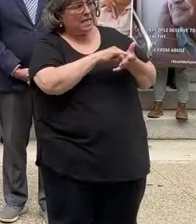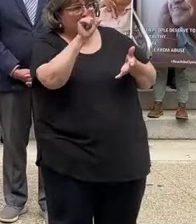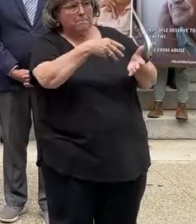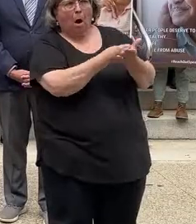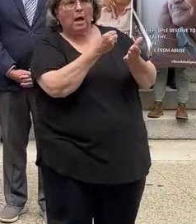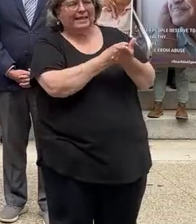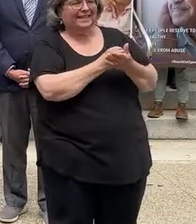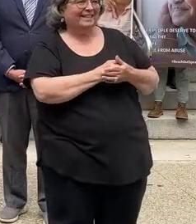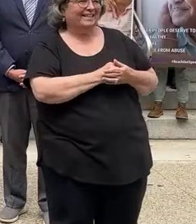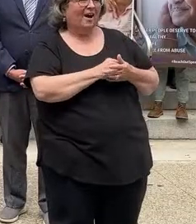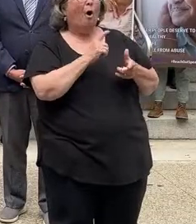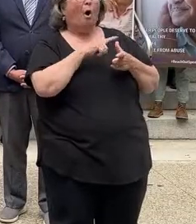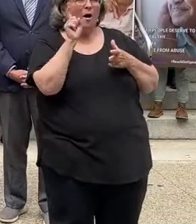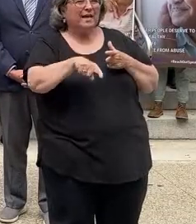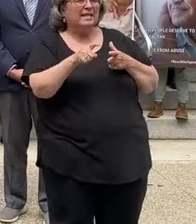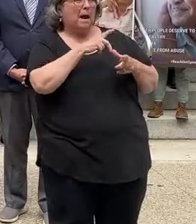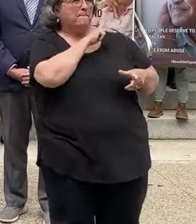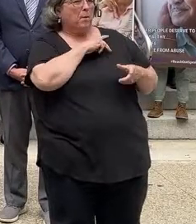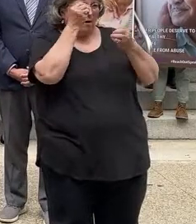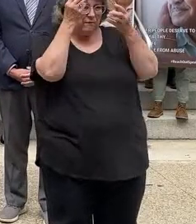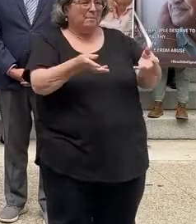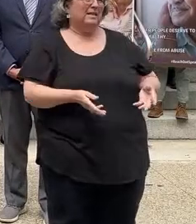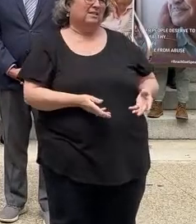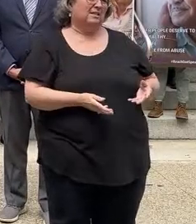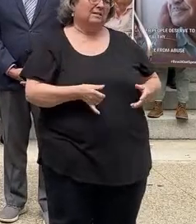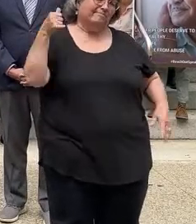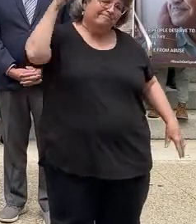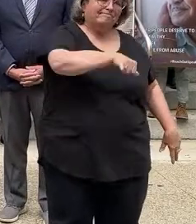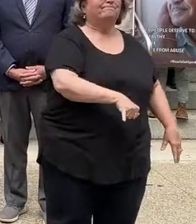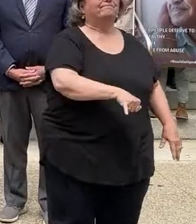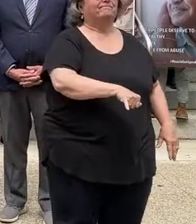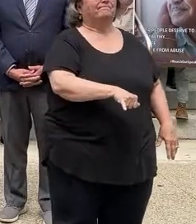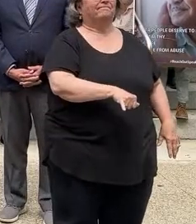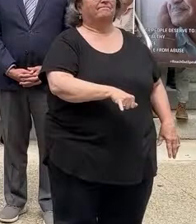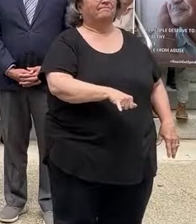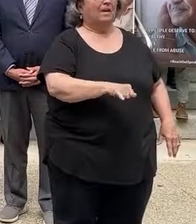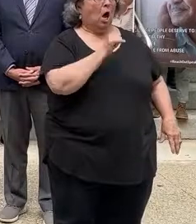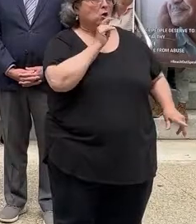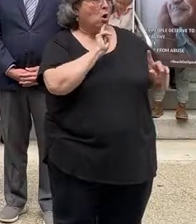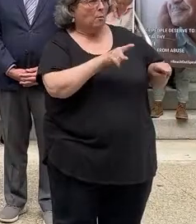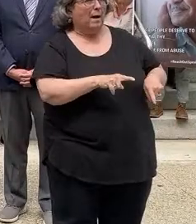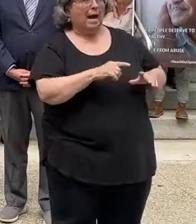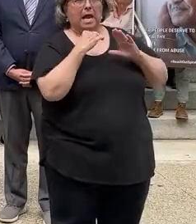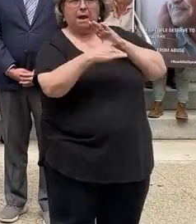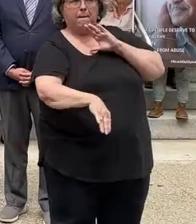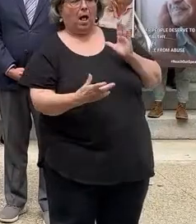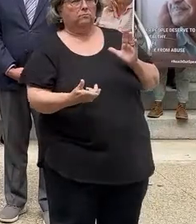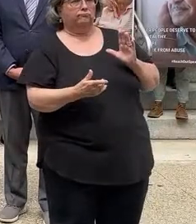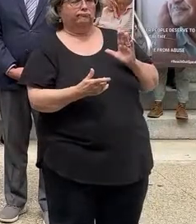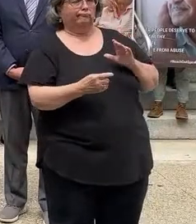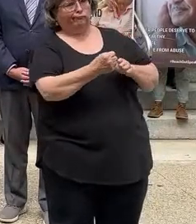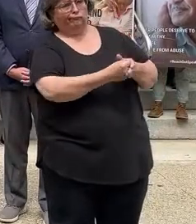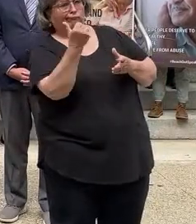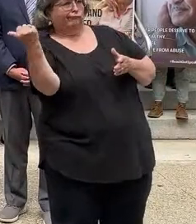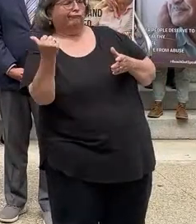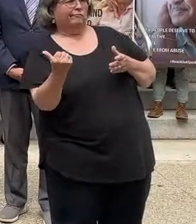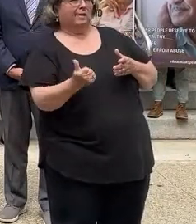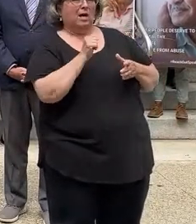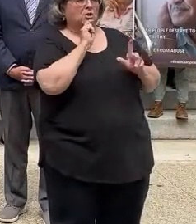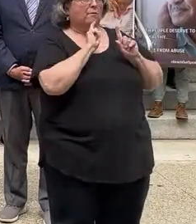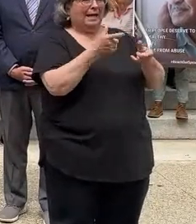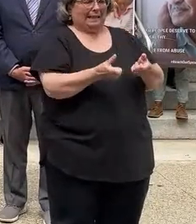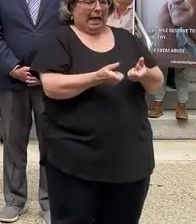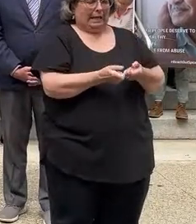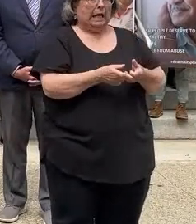need money or that they need your personal information. Hang up the phone. Do not respond to the email. Do not respond to the